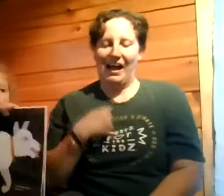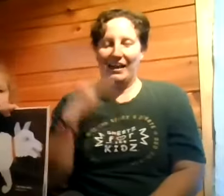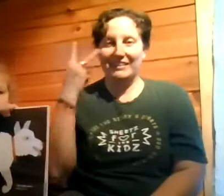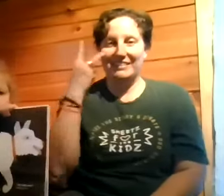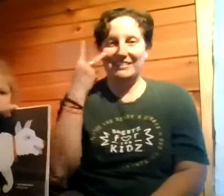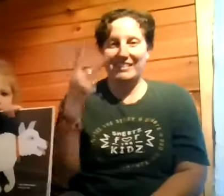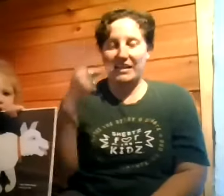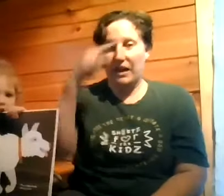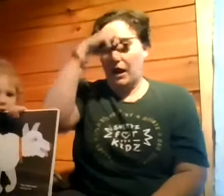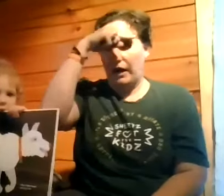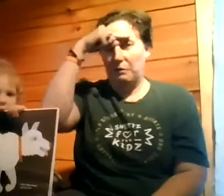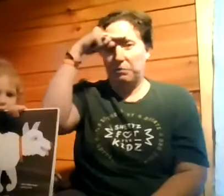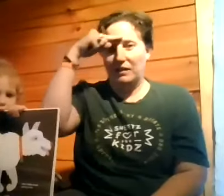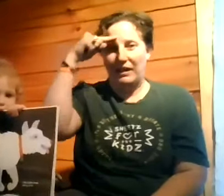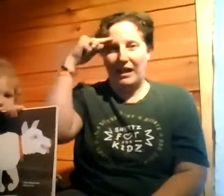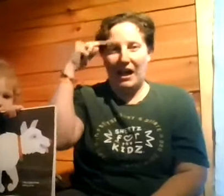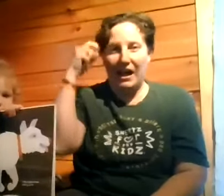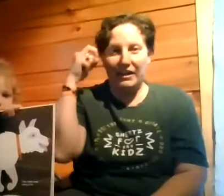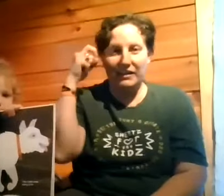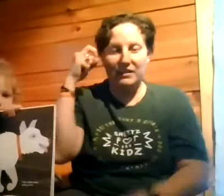I see a